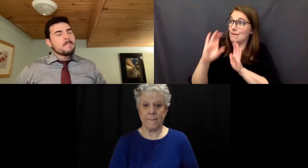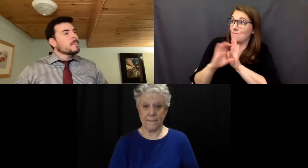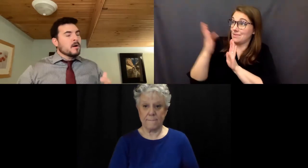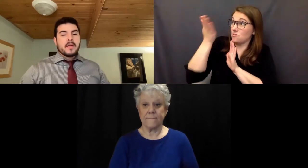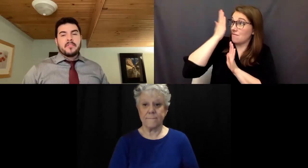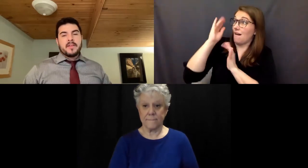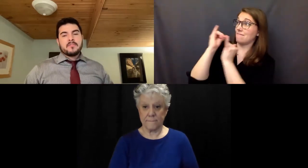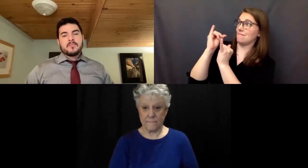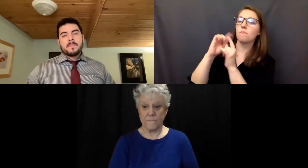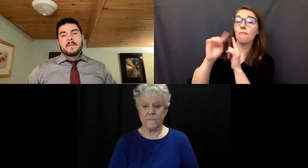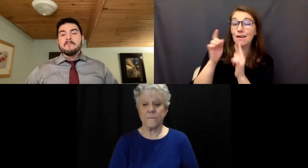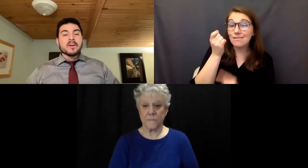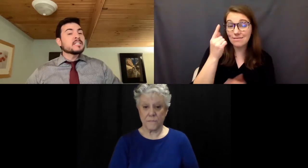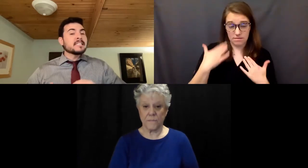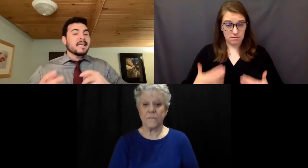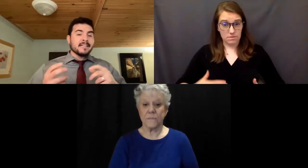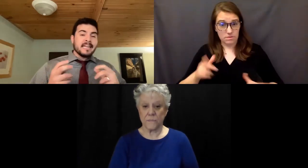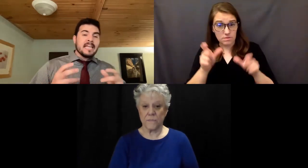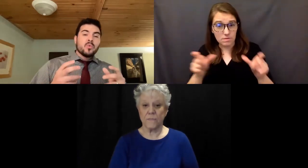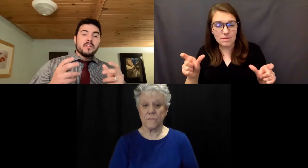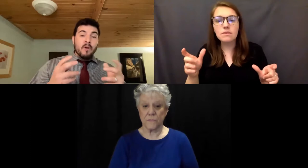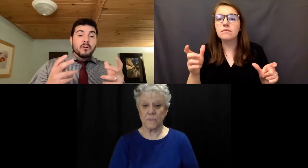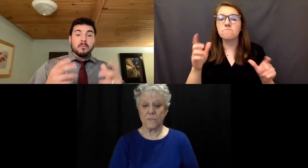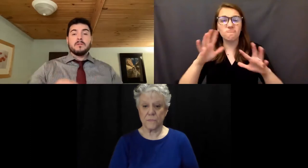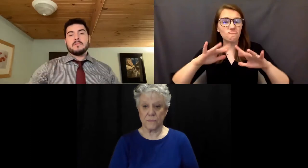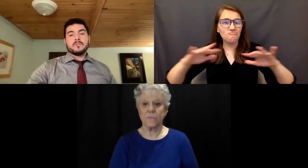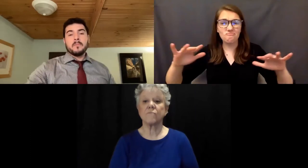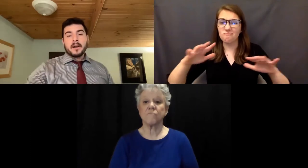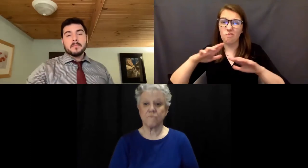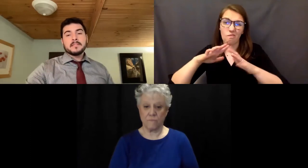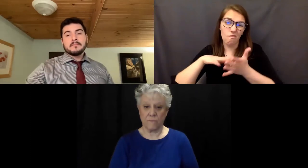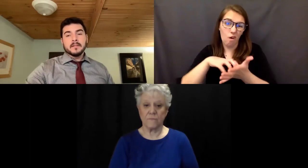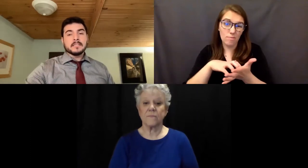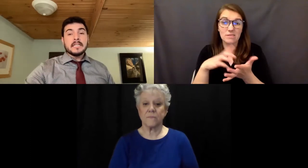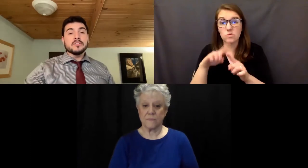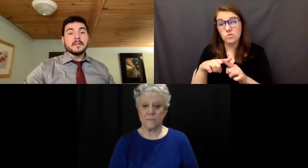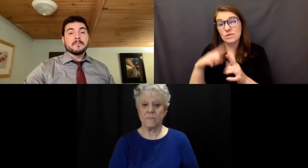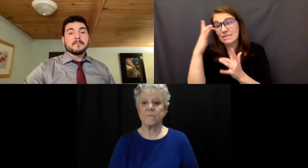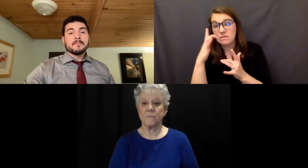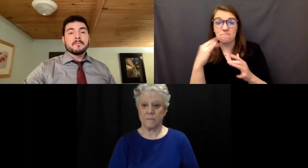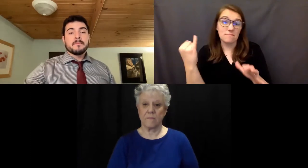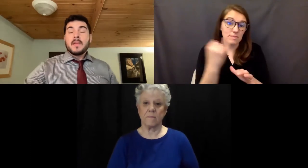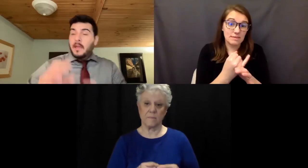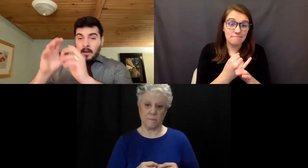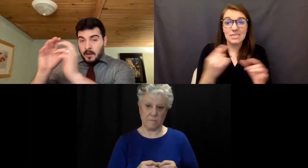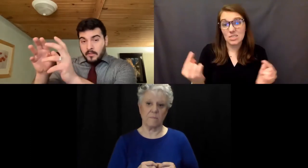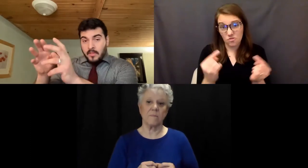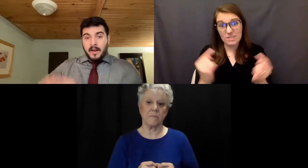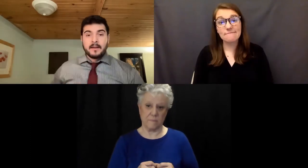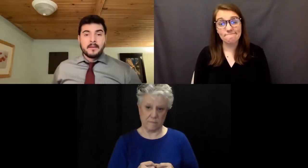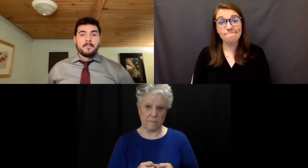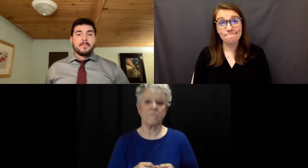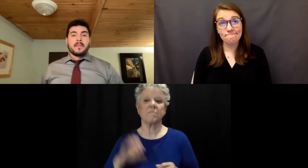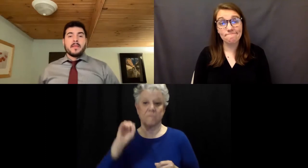nature, among other things, variously and equally vulnerable to impairment, illness, and injury. And on the